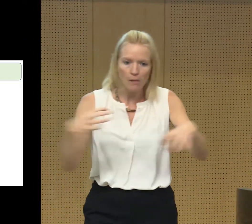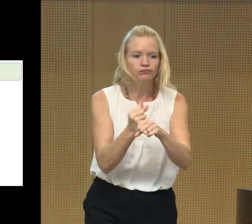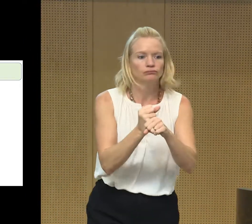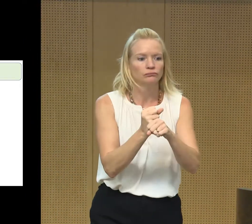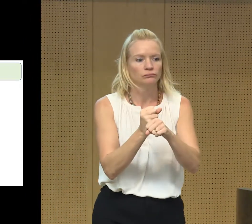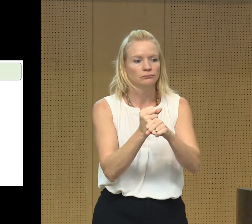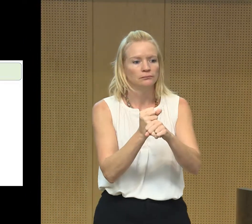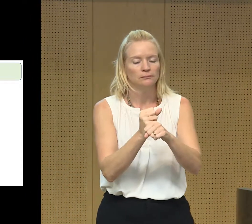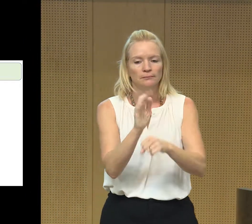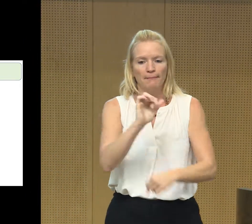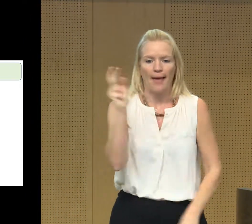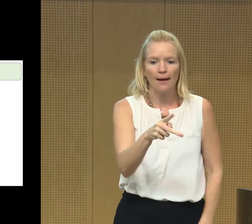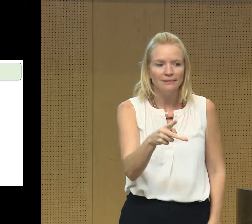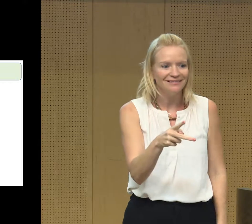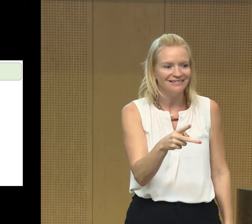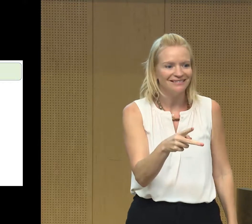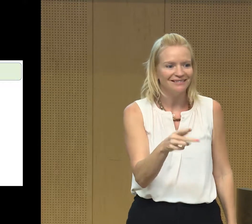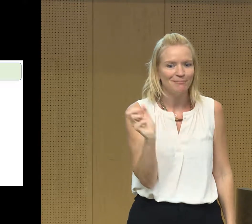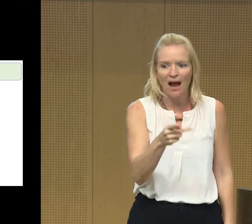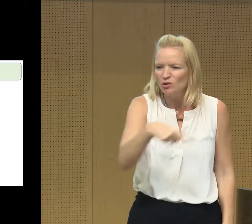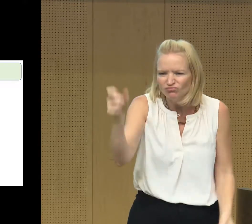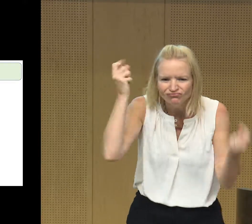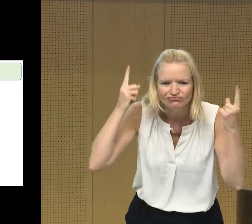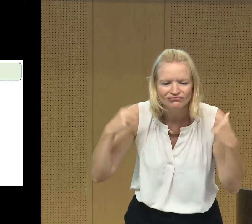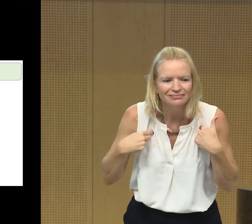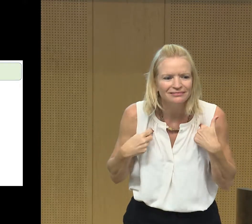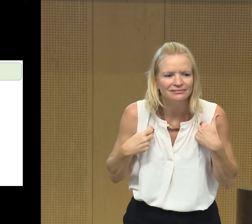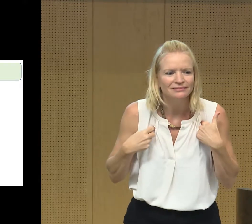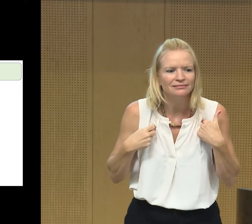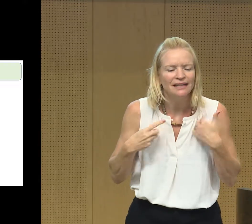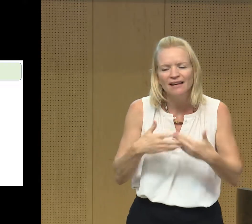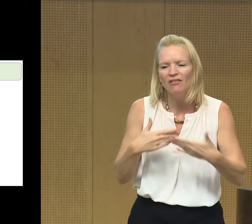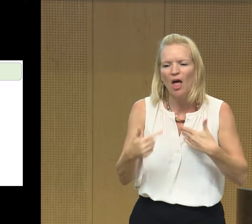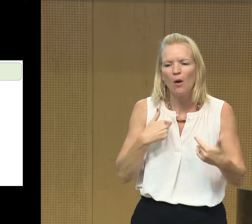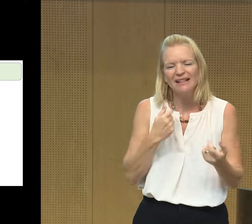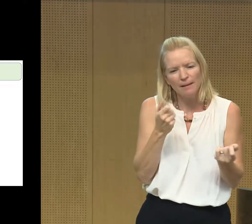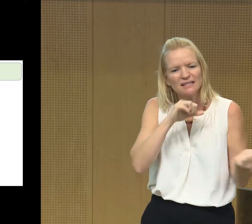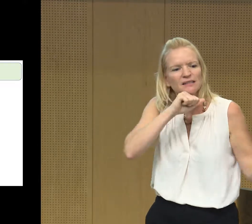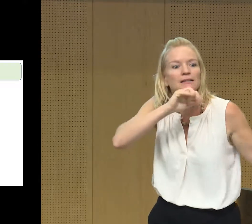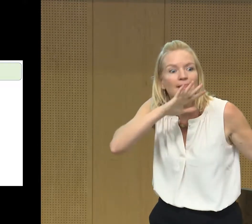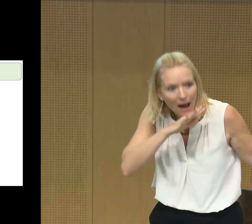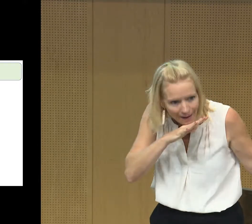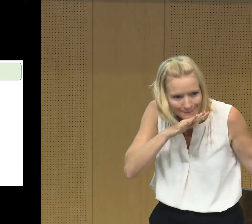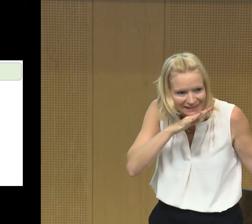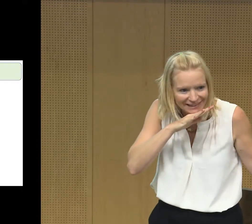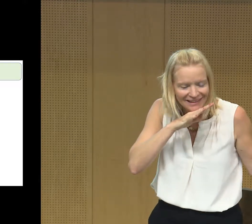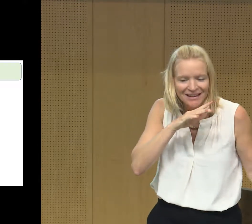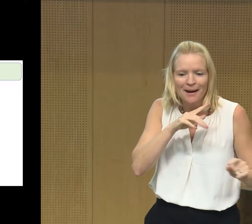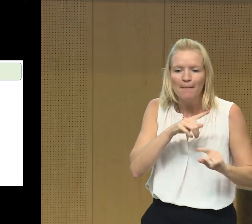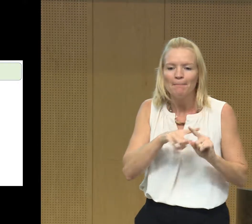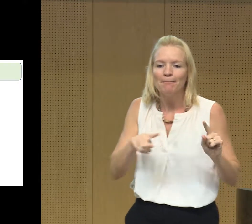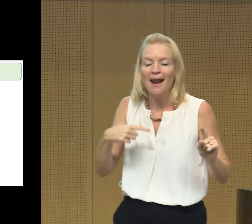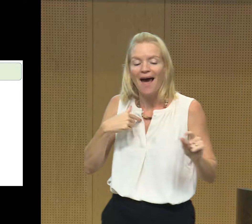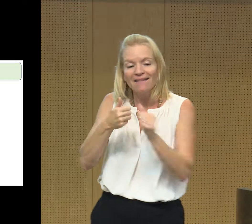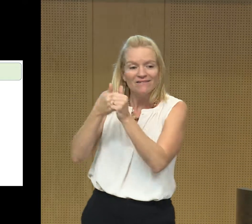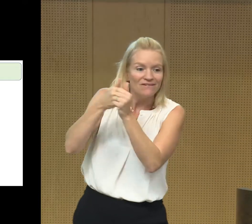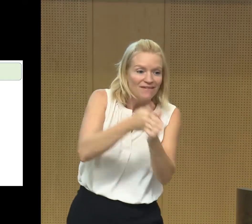C, K. That's not how we do it. It all comes together to become the word back. And you still know what I'm saying, even though it's a little bit